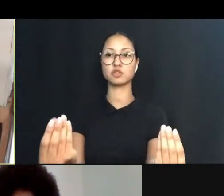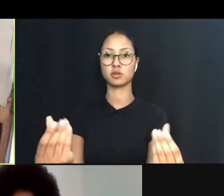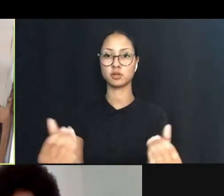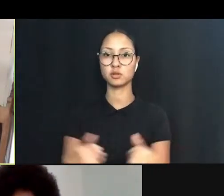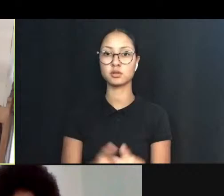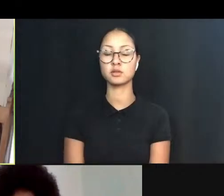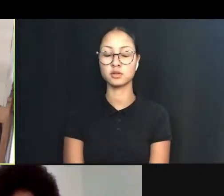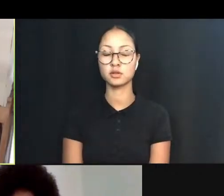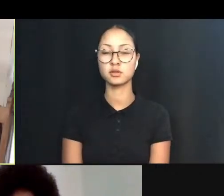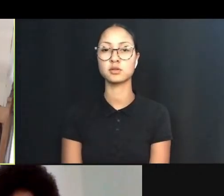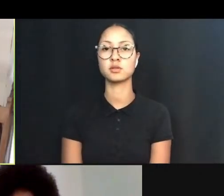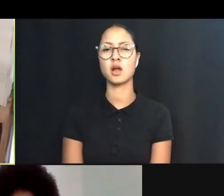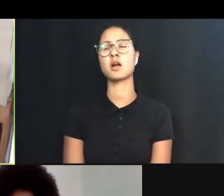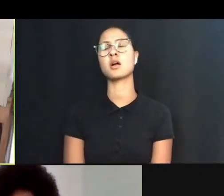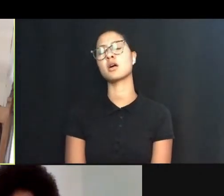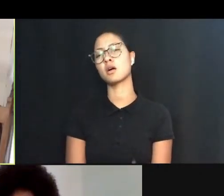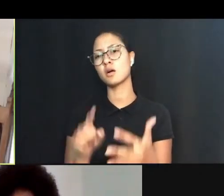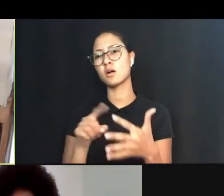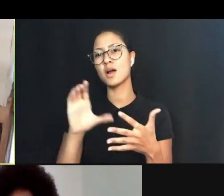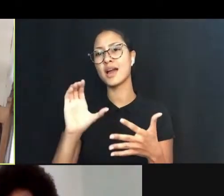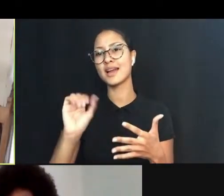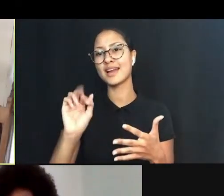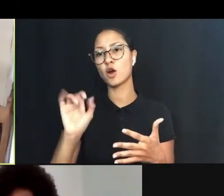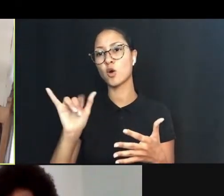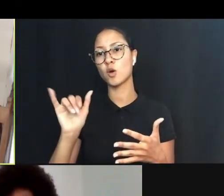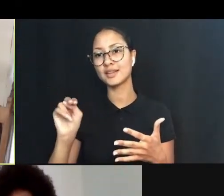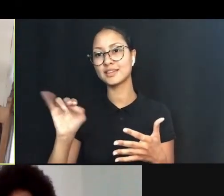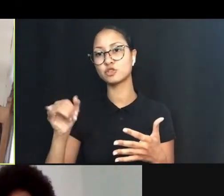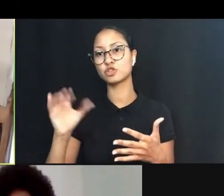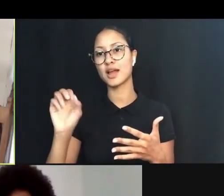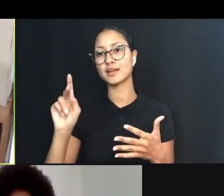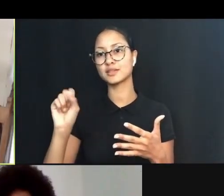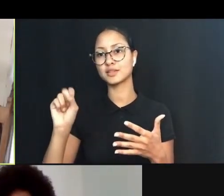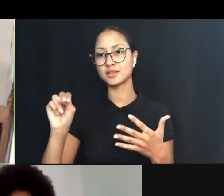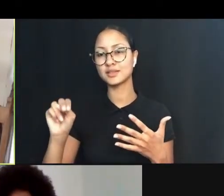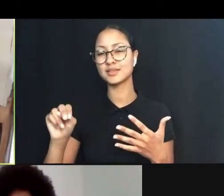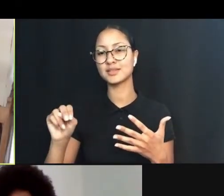Carolyn Jackson Smith, a theater artist,